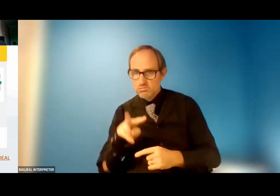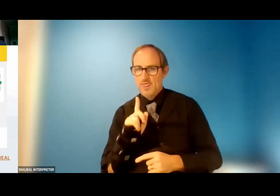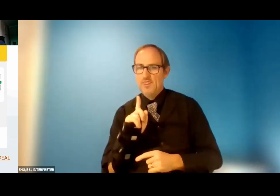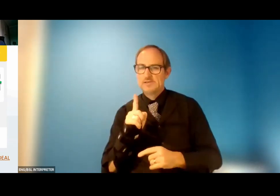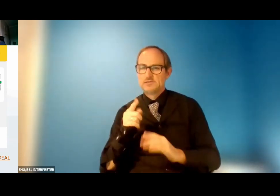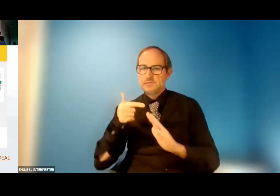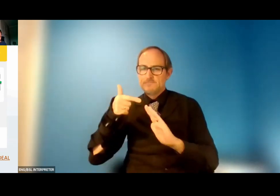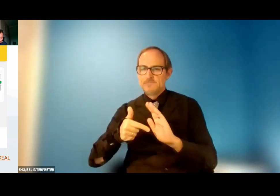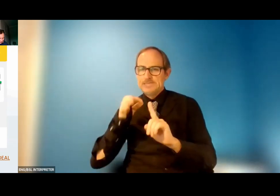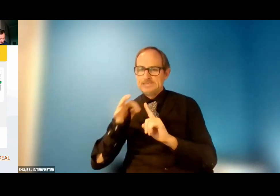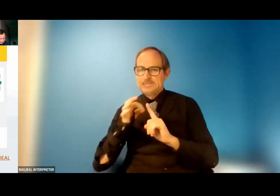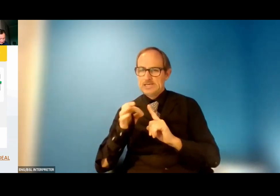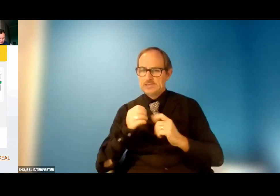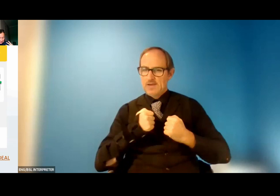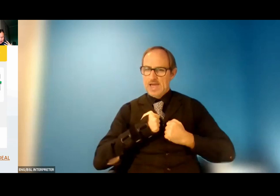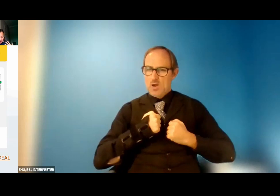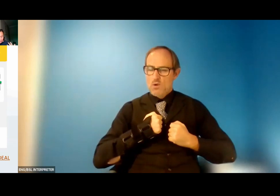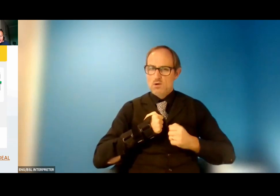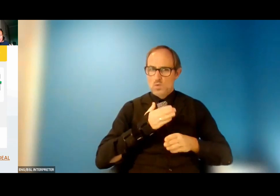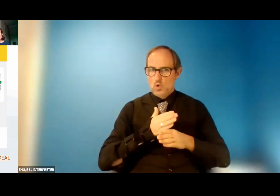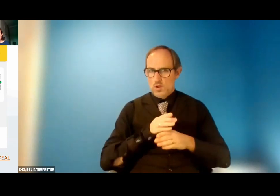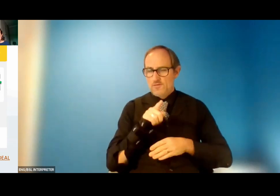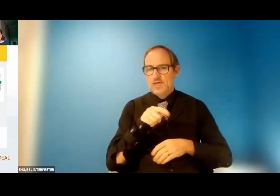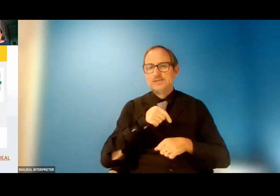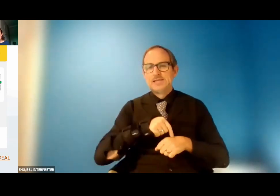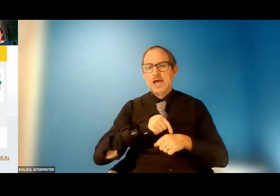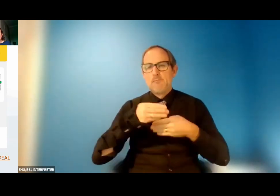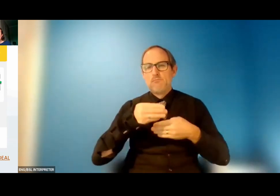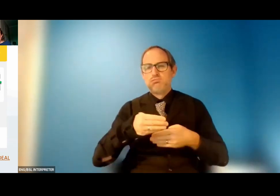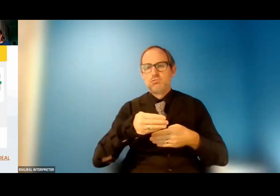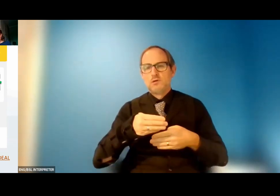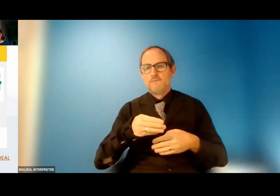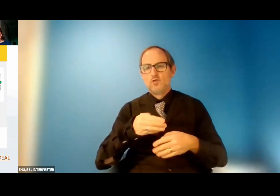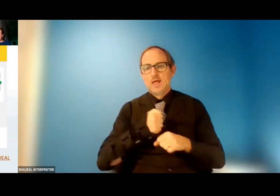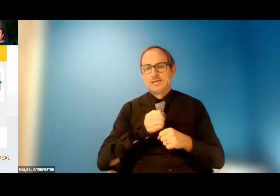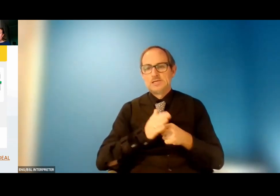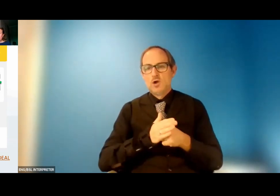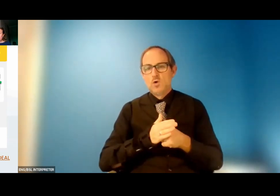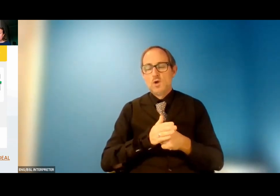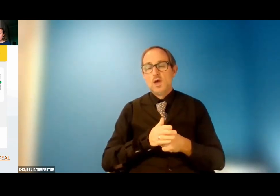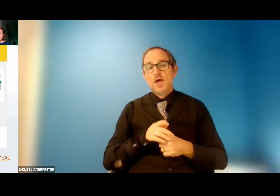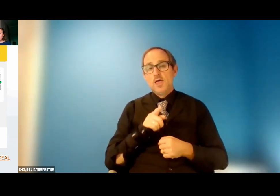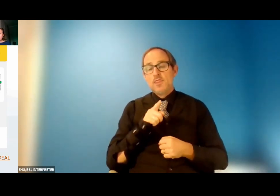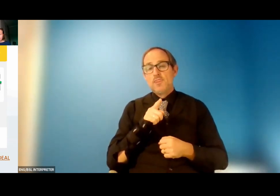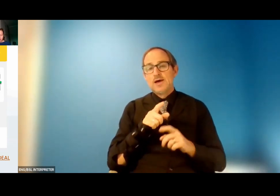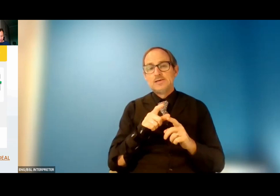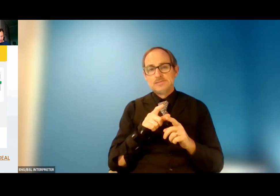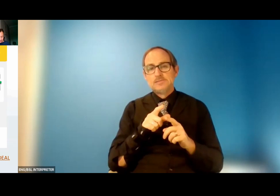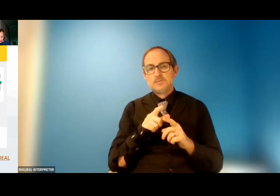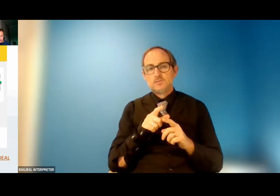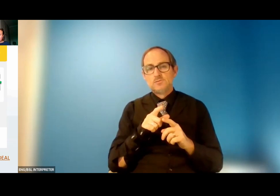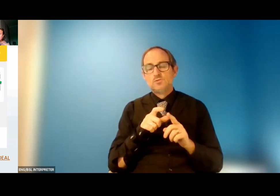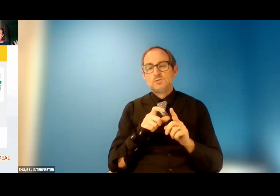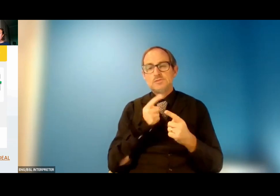more detail. And we found that a really useful starting point for the work,